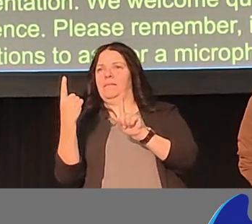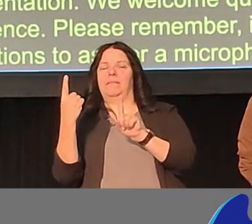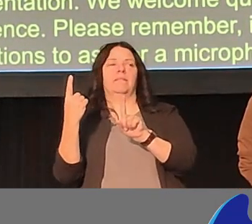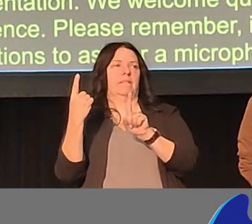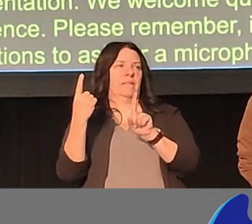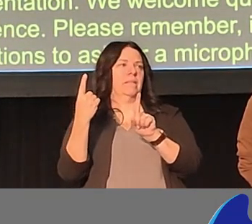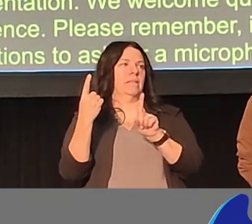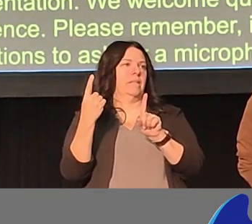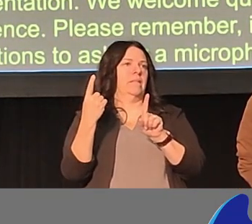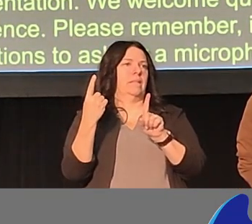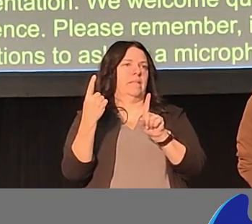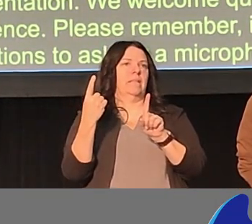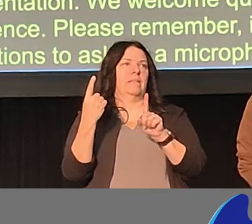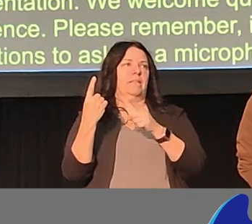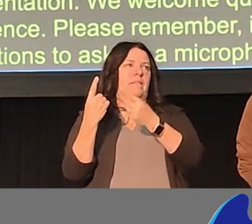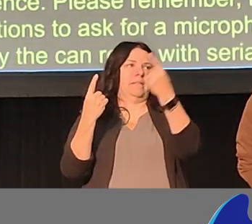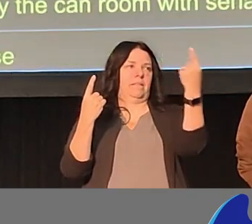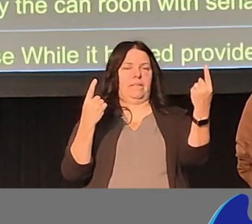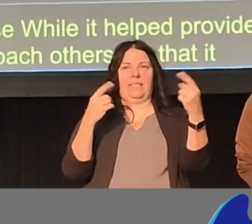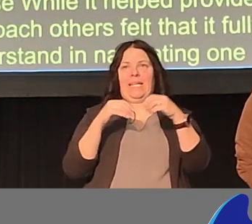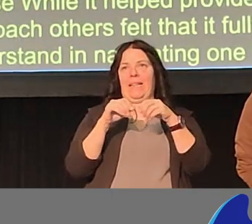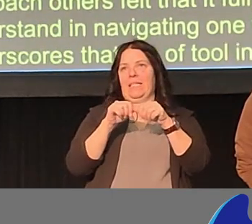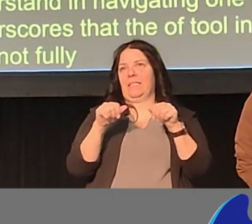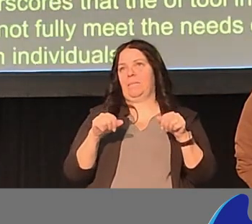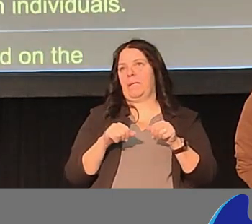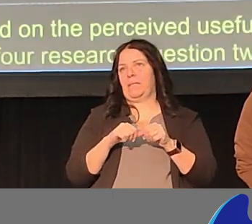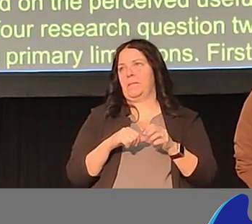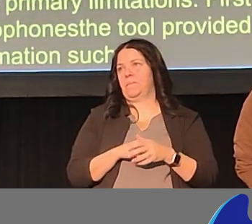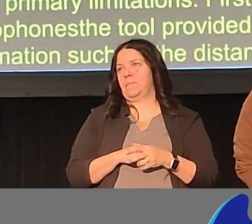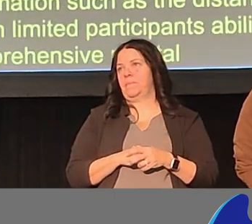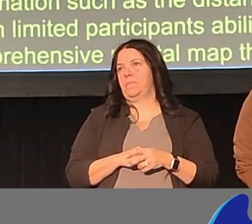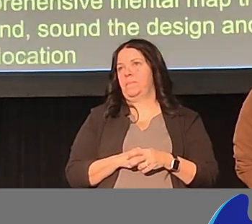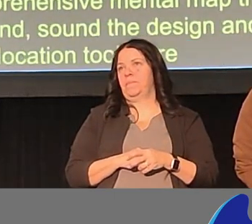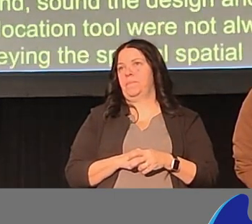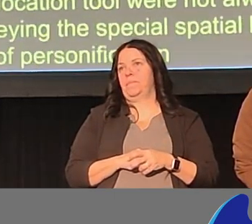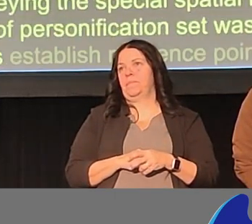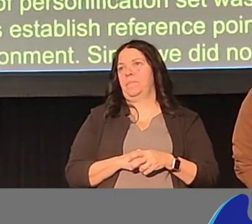set here in the audience space.